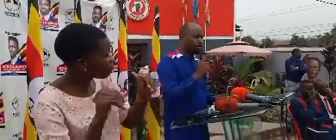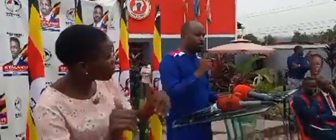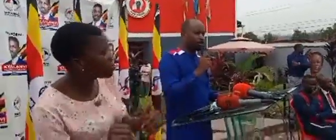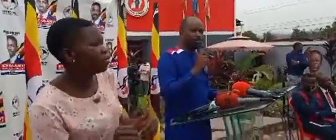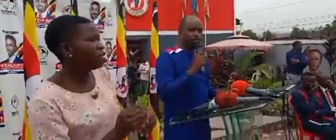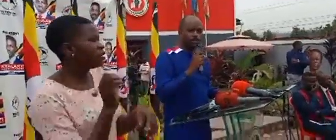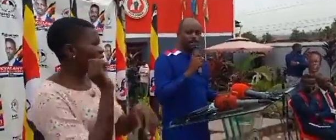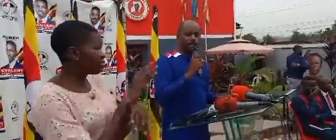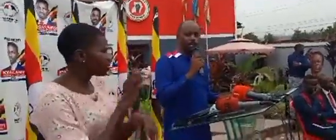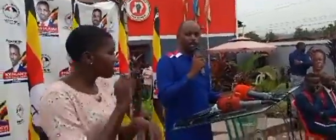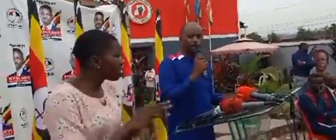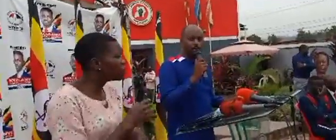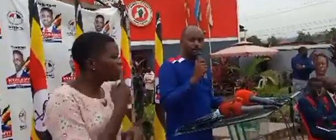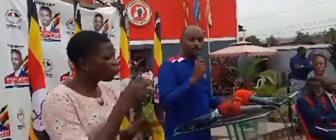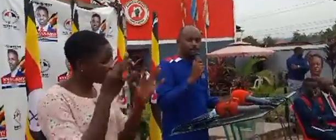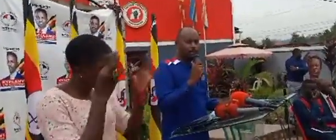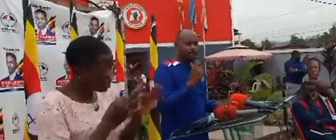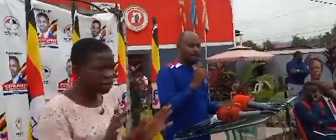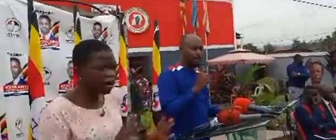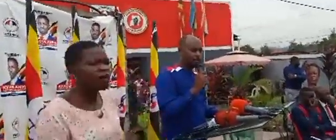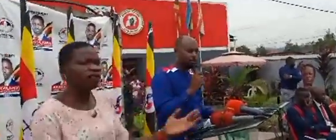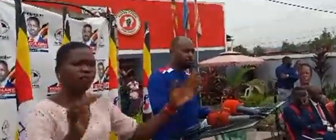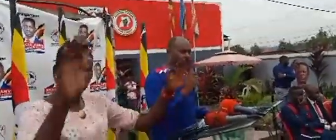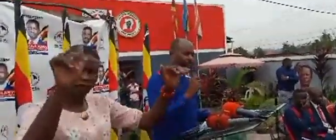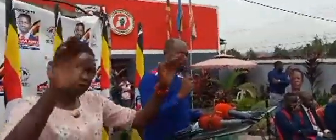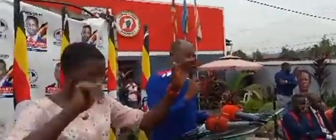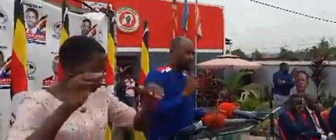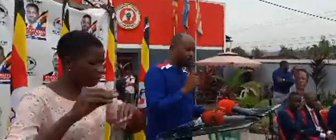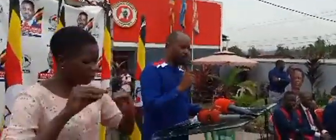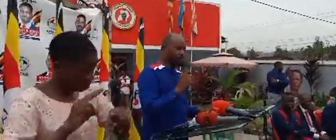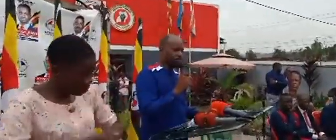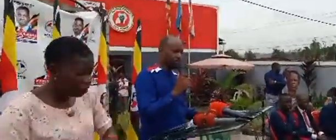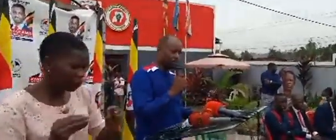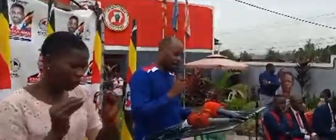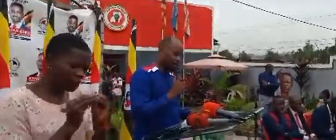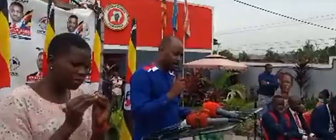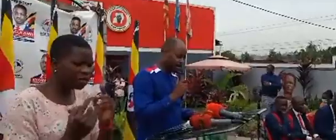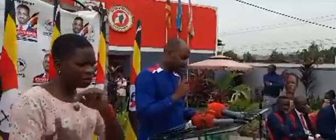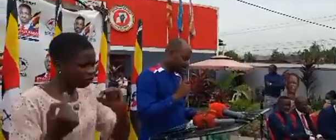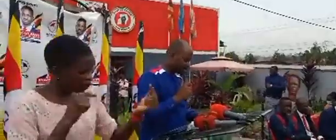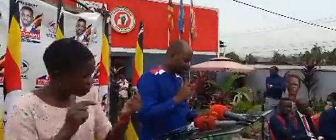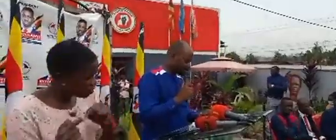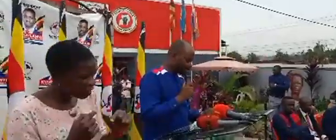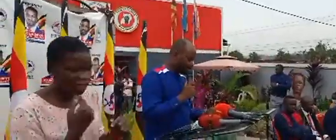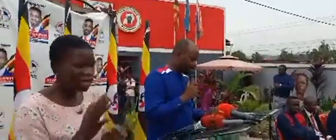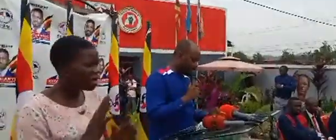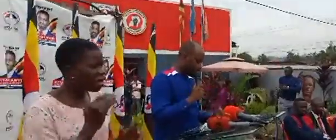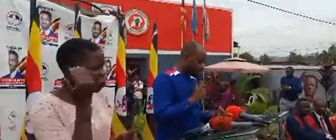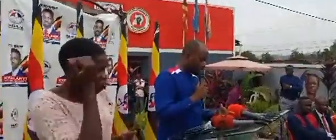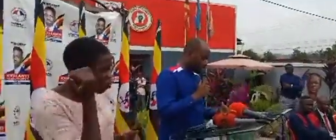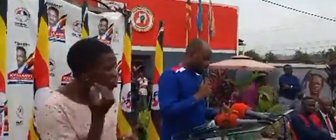maaso n'okutuuza kkooti ey'abantu mu bitundu eby'enjawulo mu ggwanga.